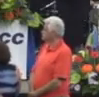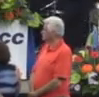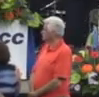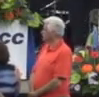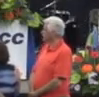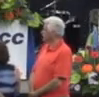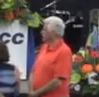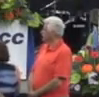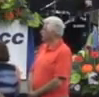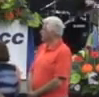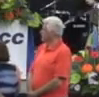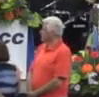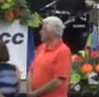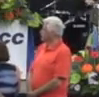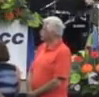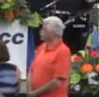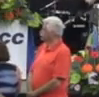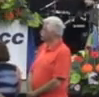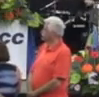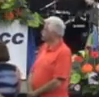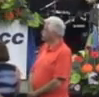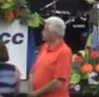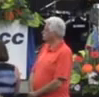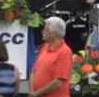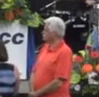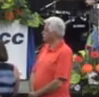the end of the year.